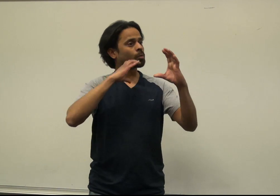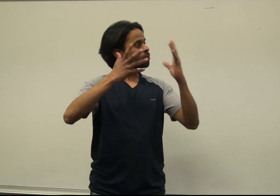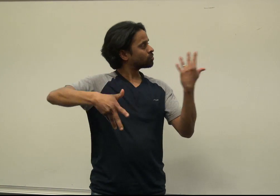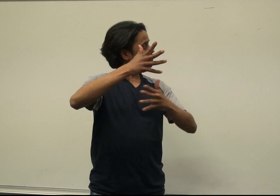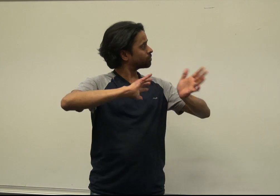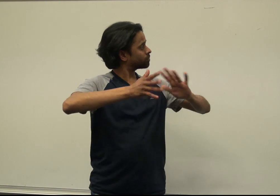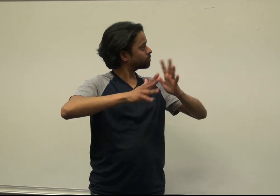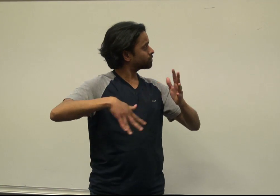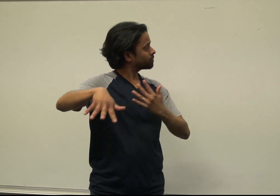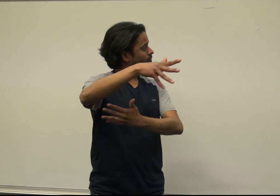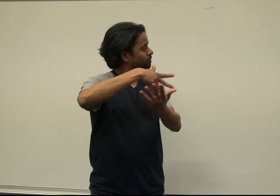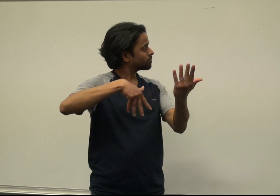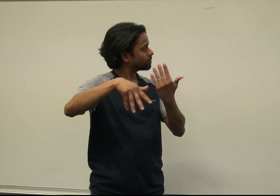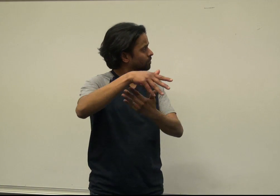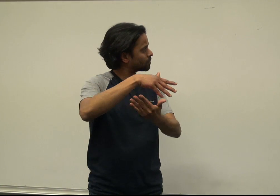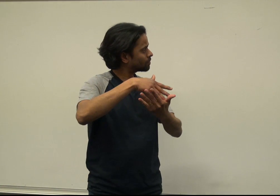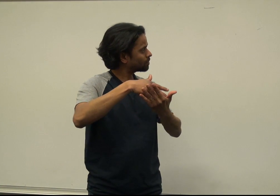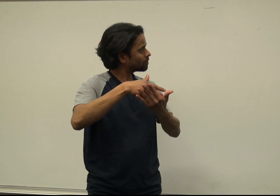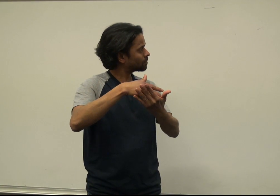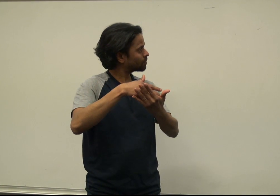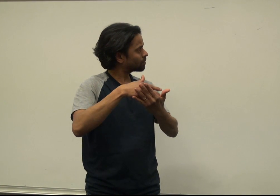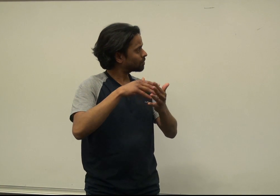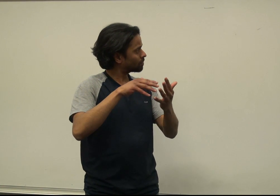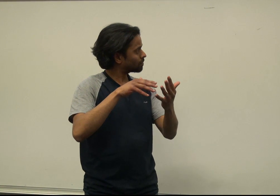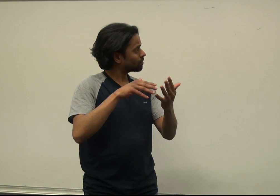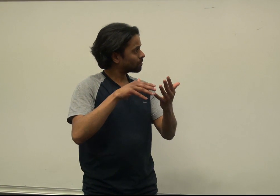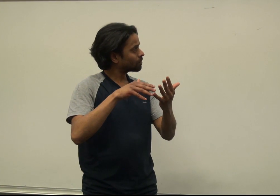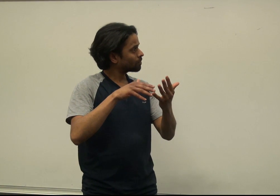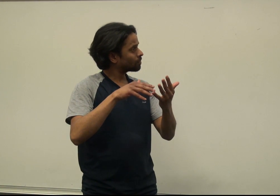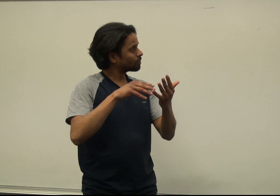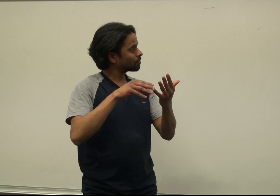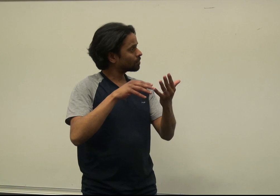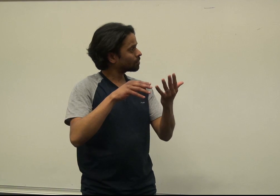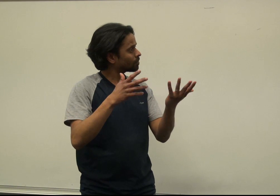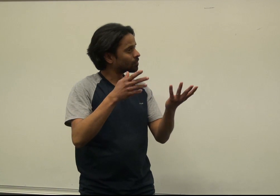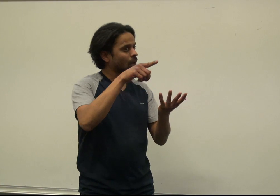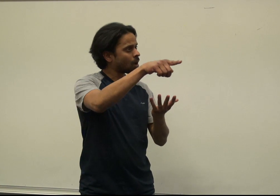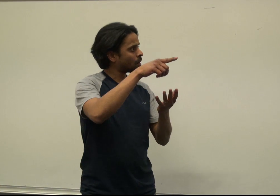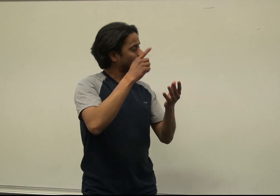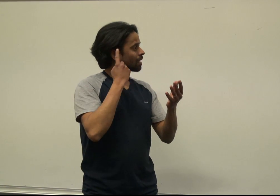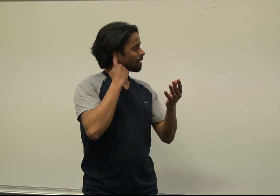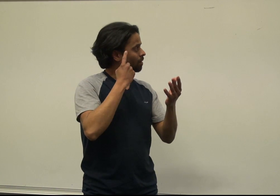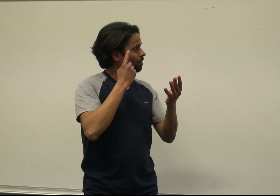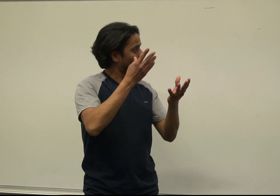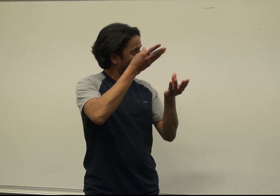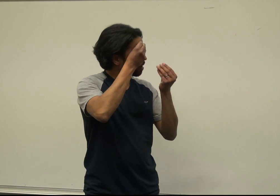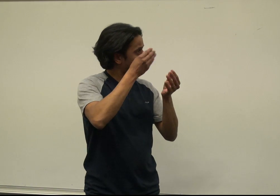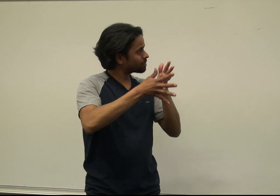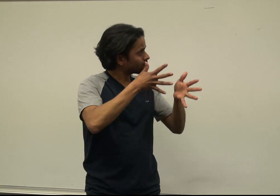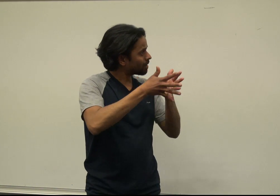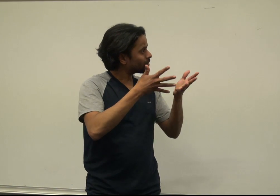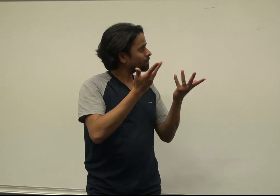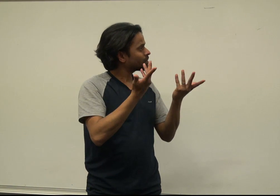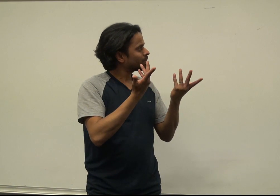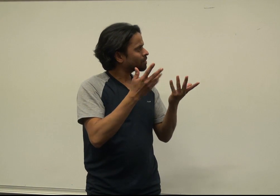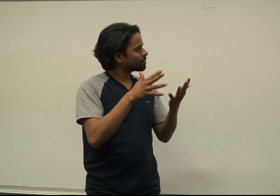that there's a lot of mixing. So do you mean with deaf and hearing children, like the deaf and hearing children